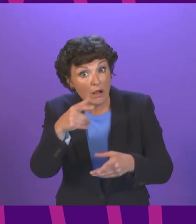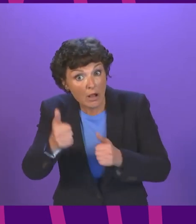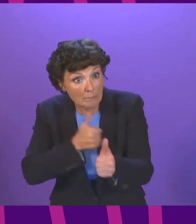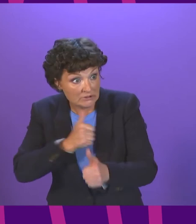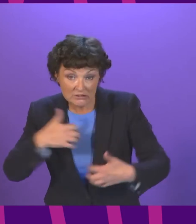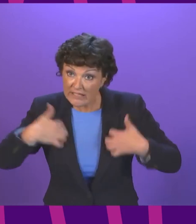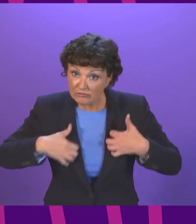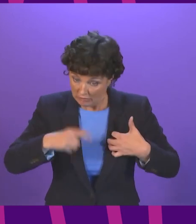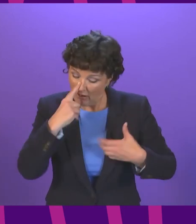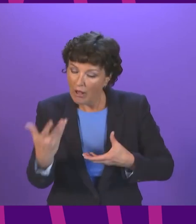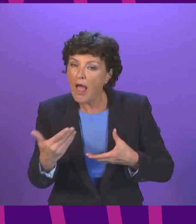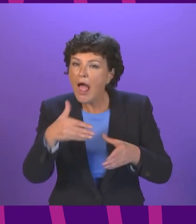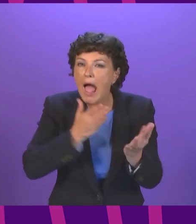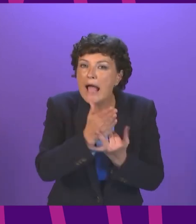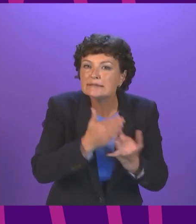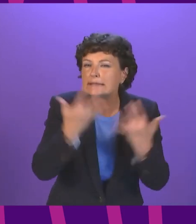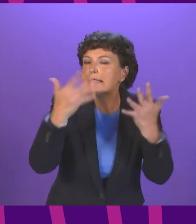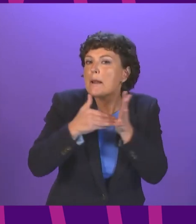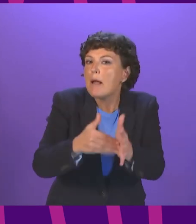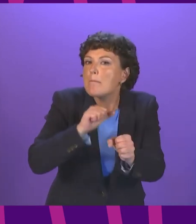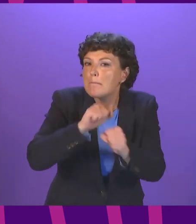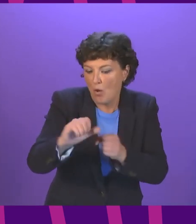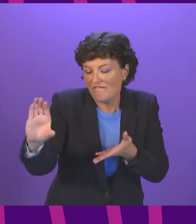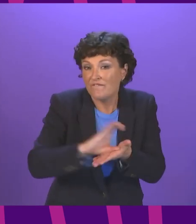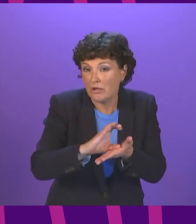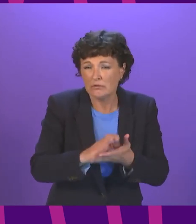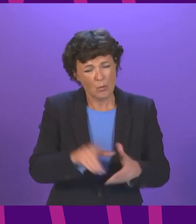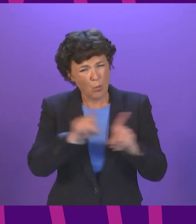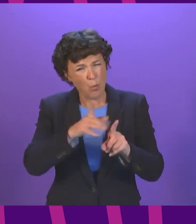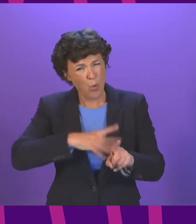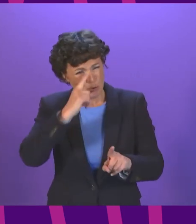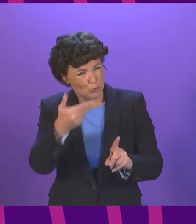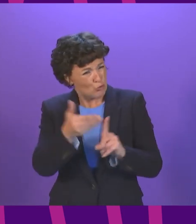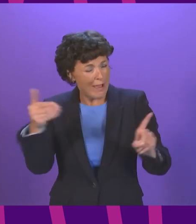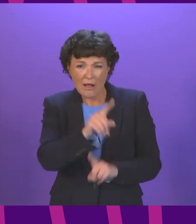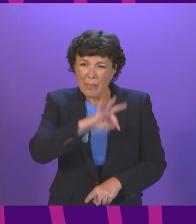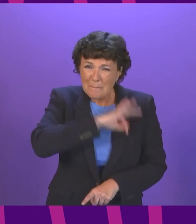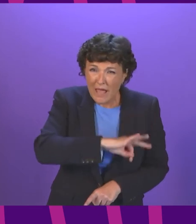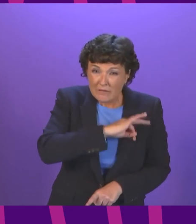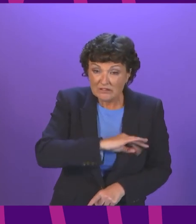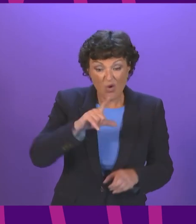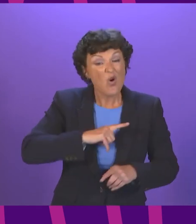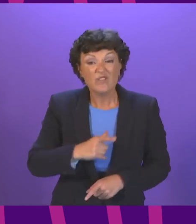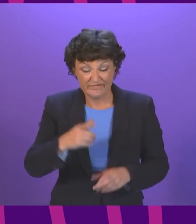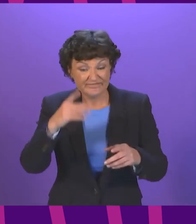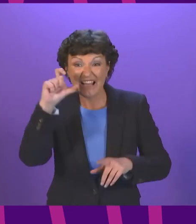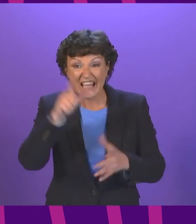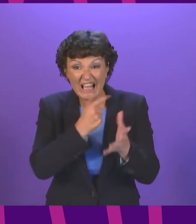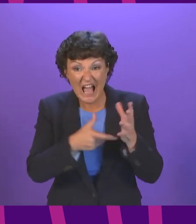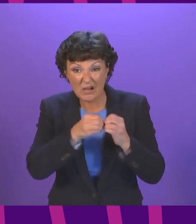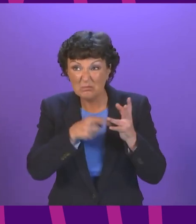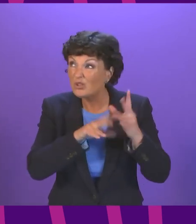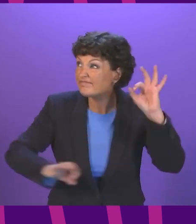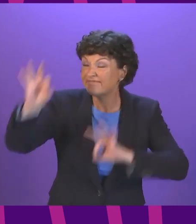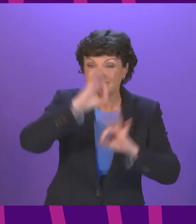a longer-term plan for the economy designed to recognise and harness the vast benefits of decarbonisation This